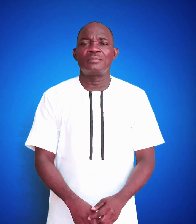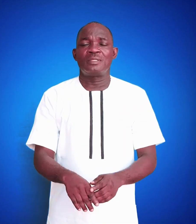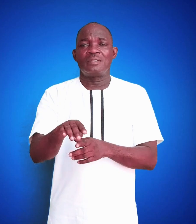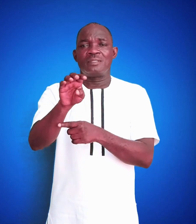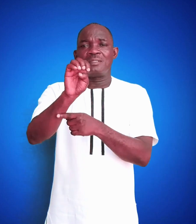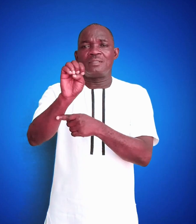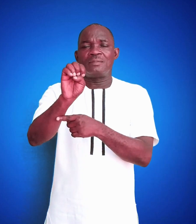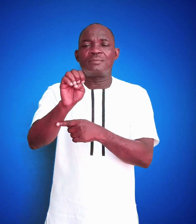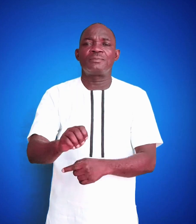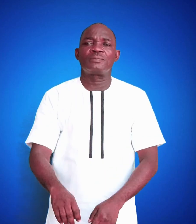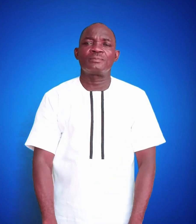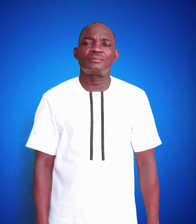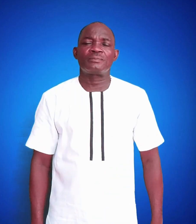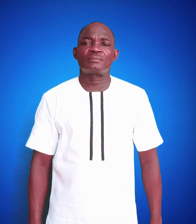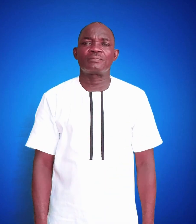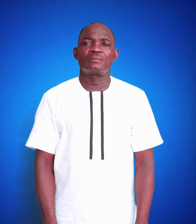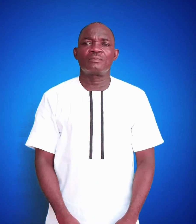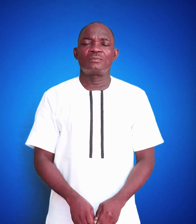E.